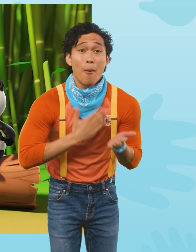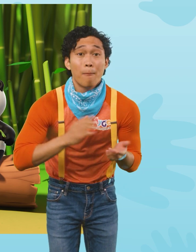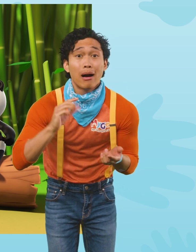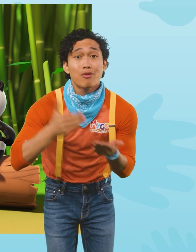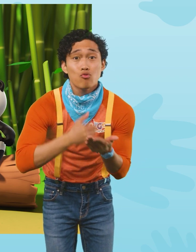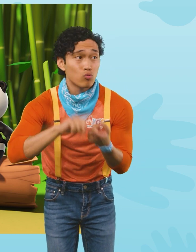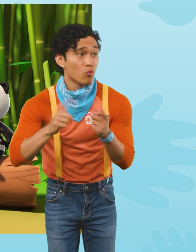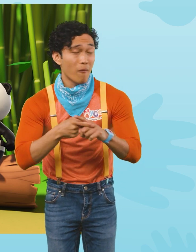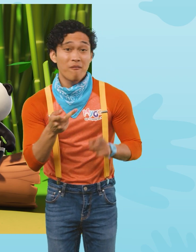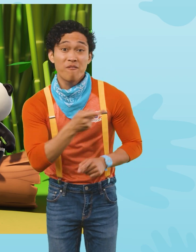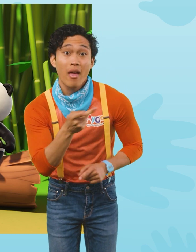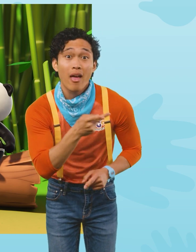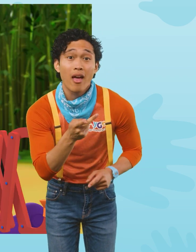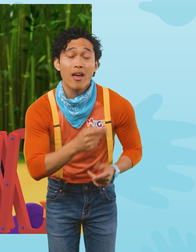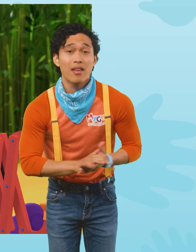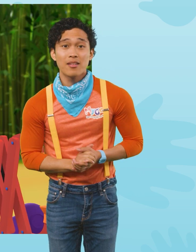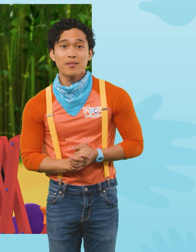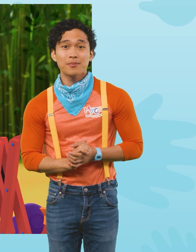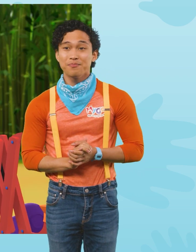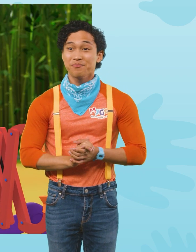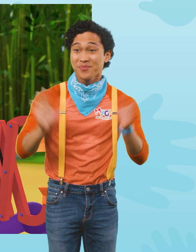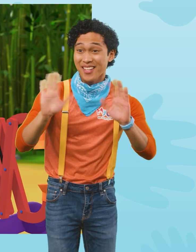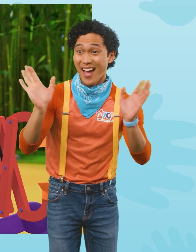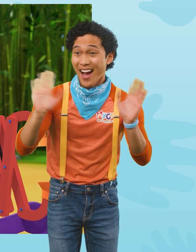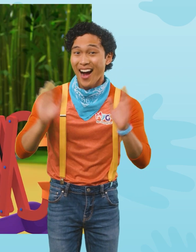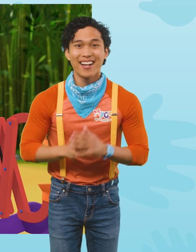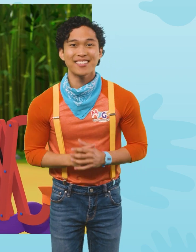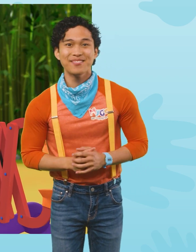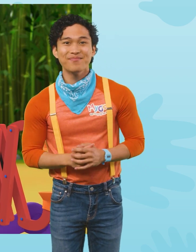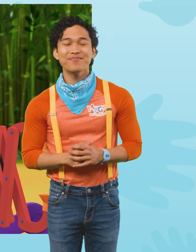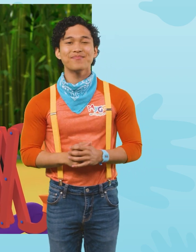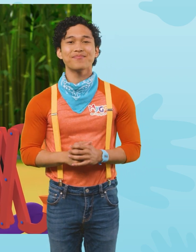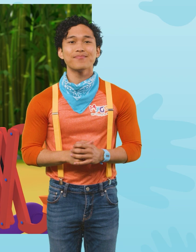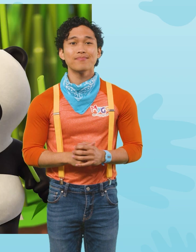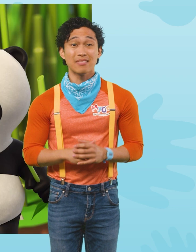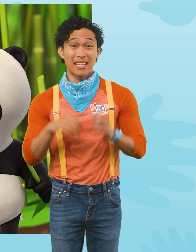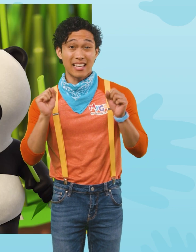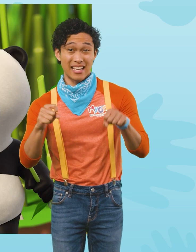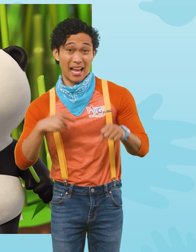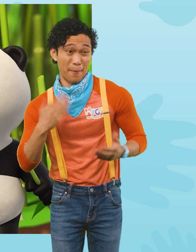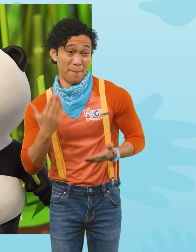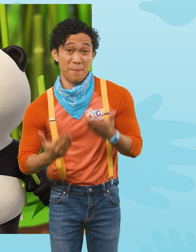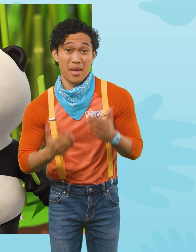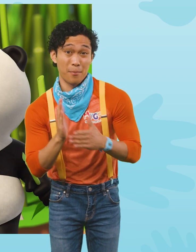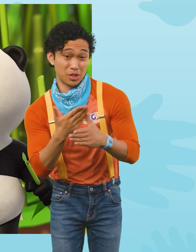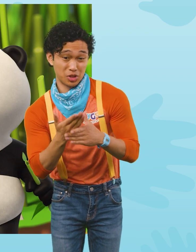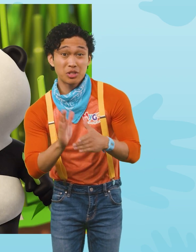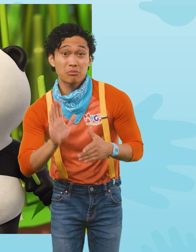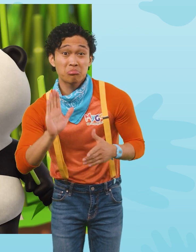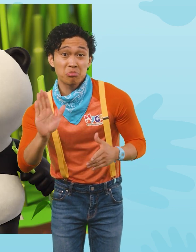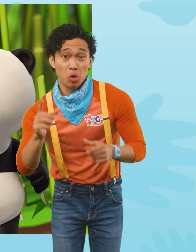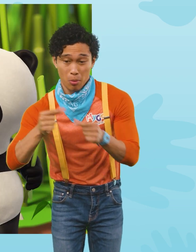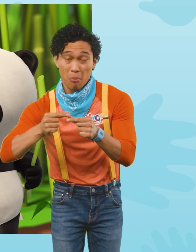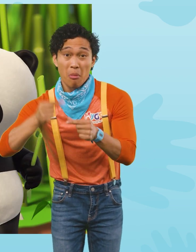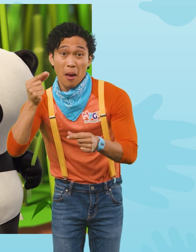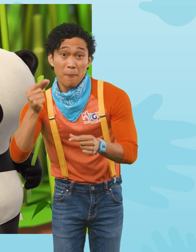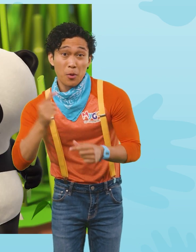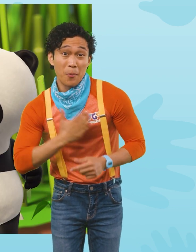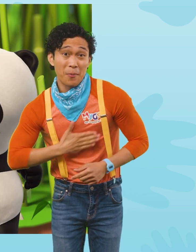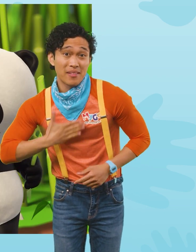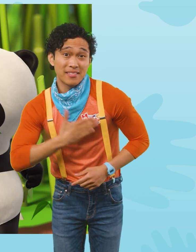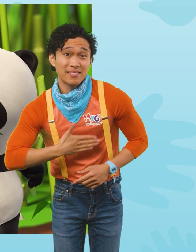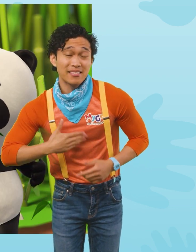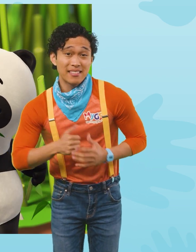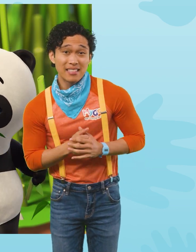helping my new friends Blippi and Tabs. Hello. Could I possibly share some of your bamboo,